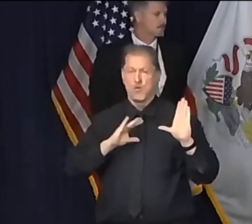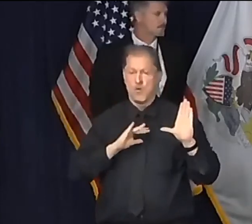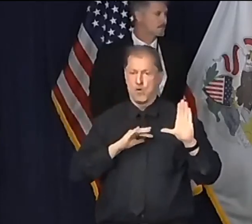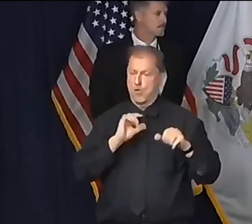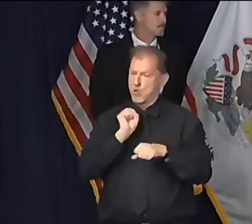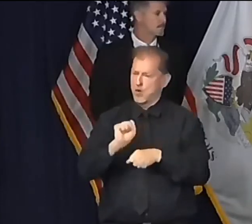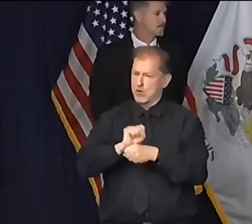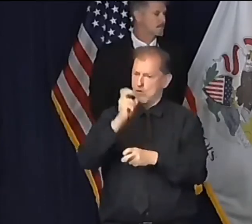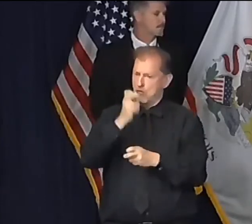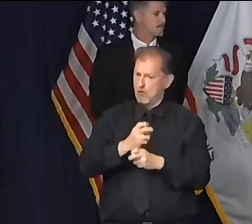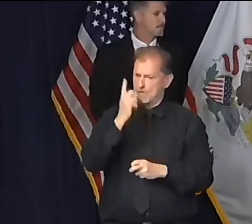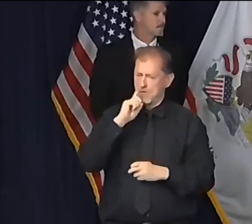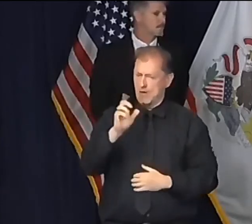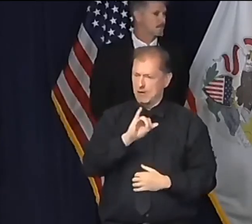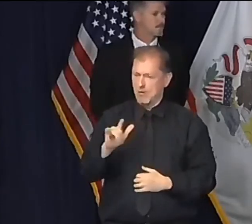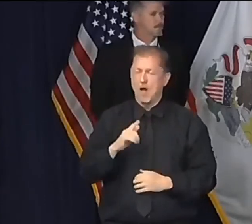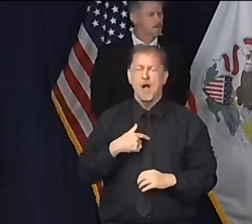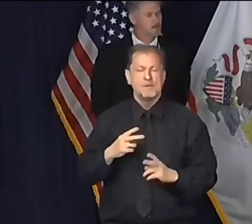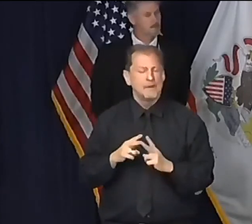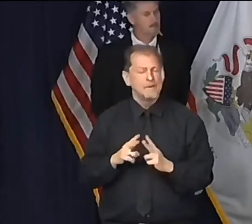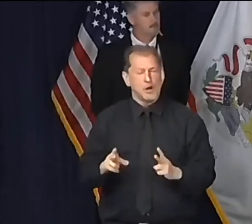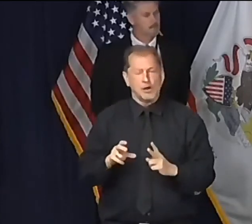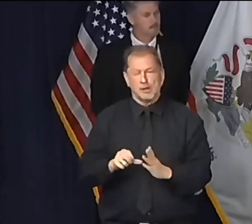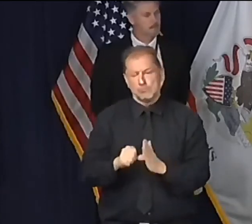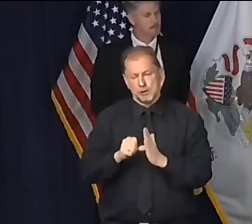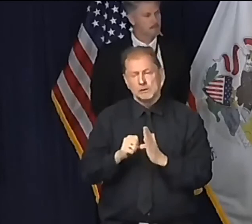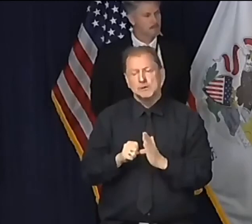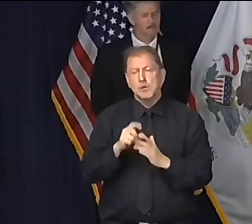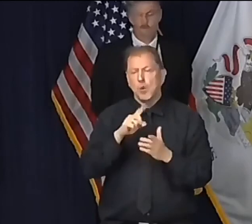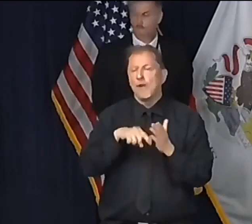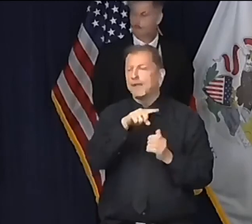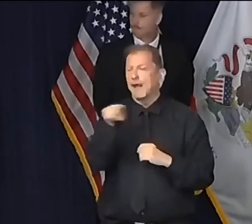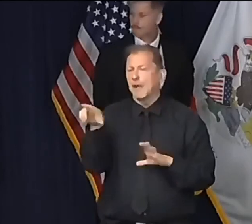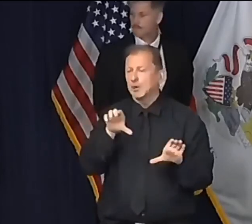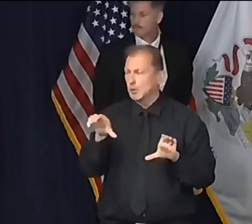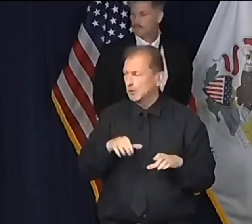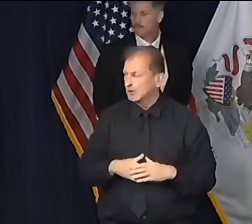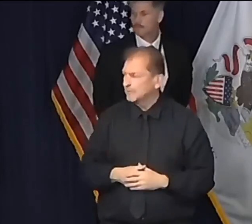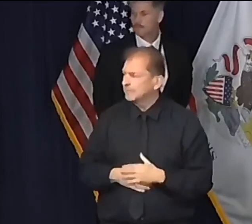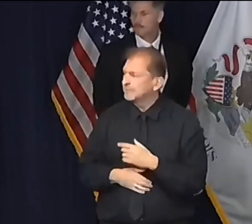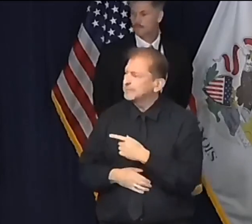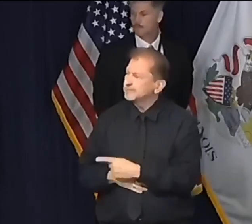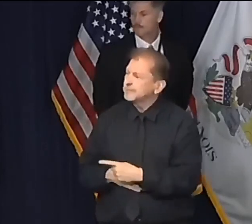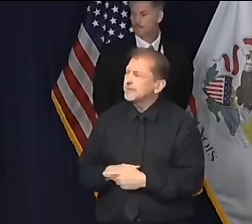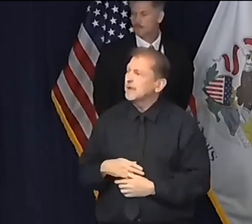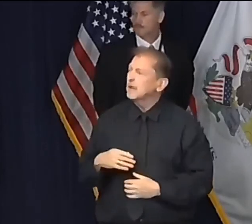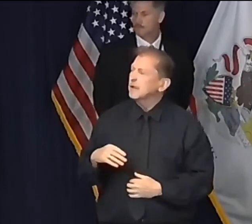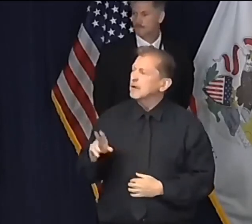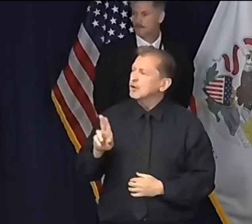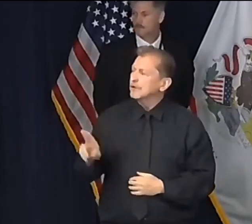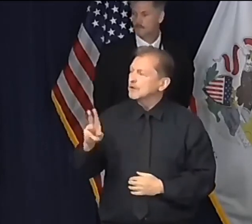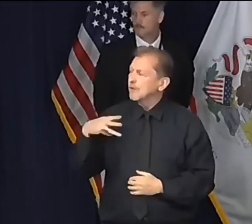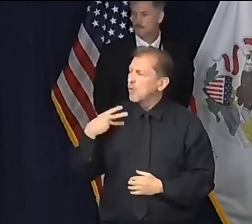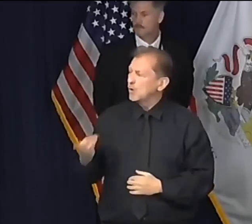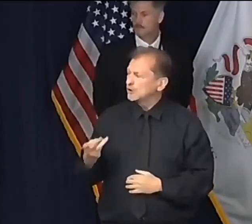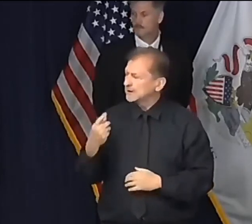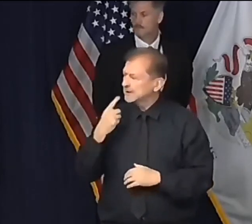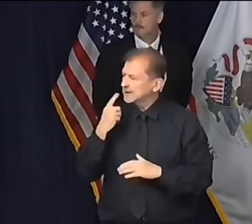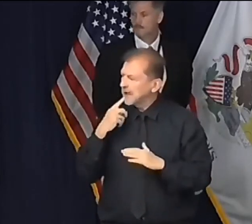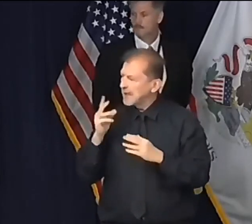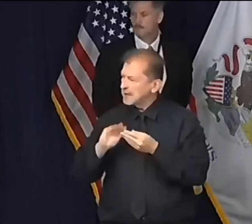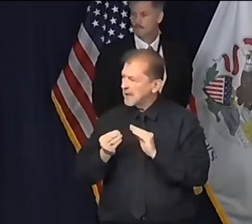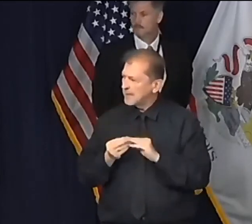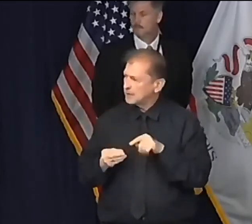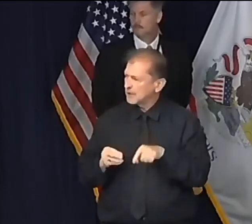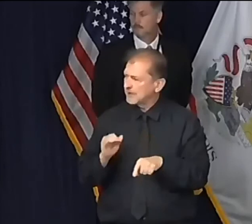for Illinois, I mean, I've been really amazed at what they're doing for us. A new projection from the University of Washington model shows cases in Illinois won't